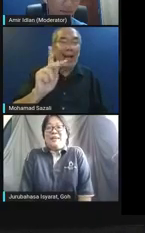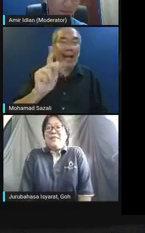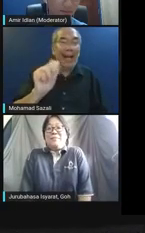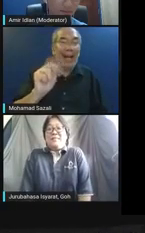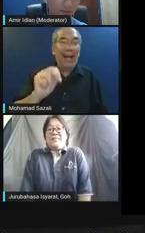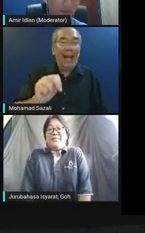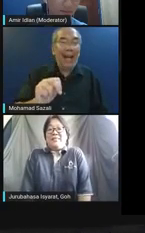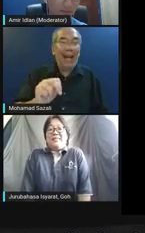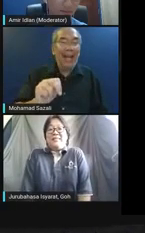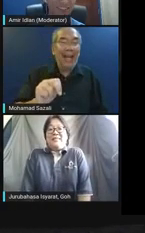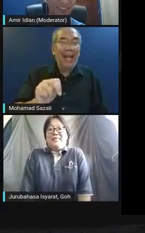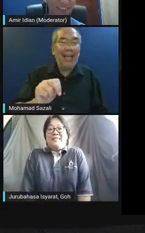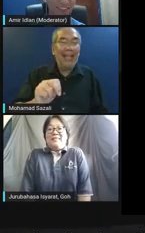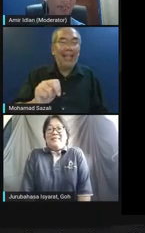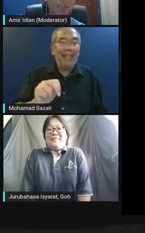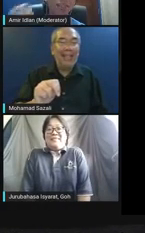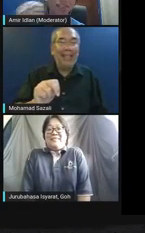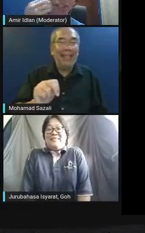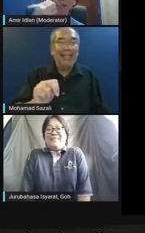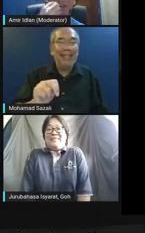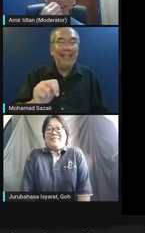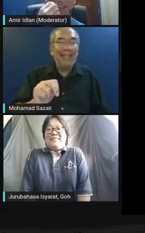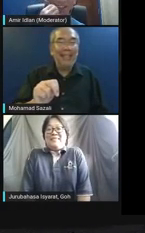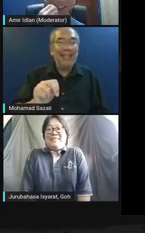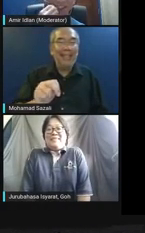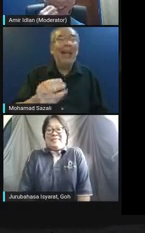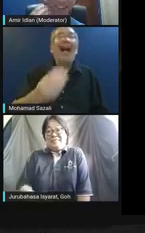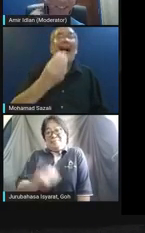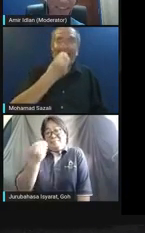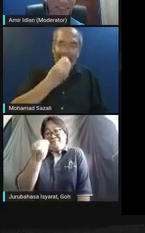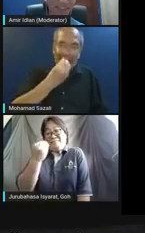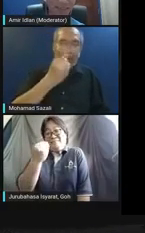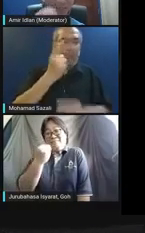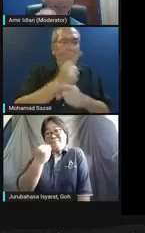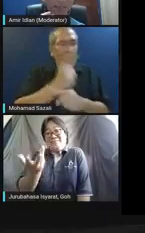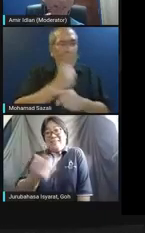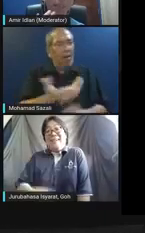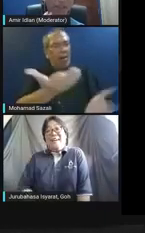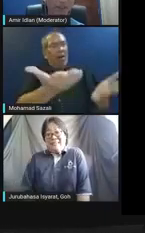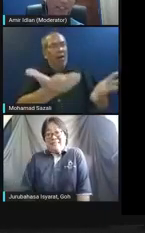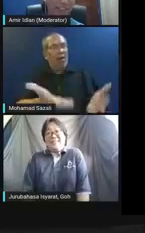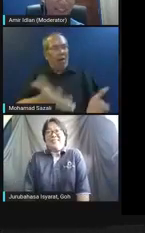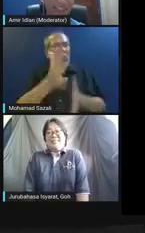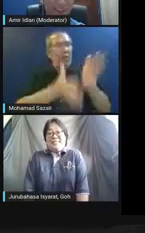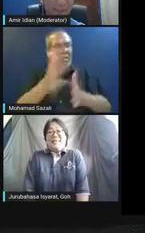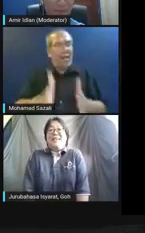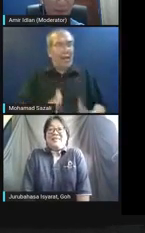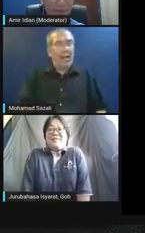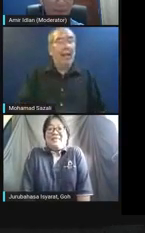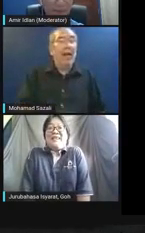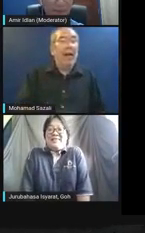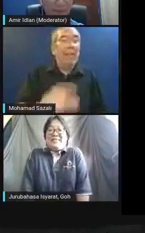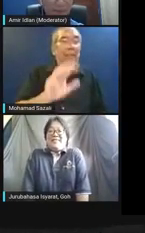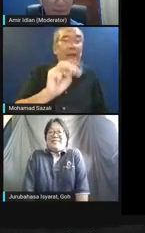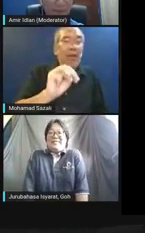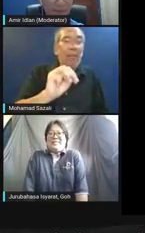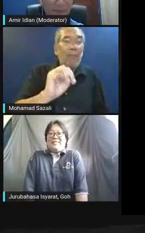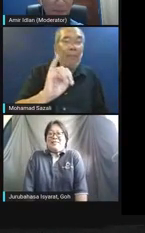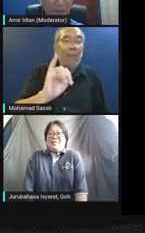As a I think hearing person. maybe something like that. Or like put something in my mouth. Yeah,